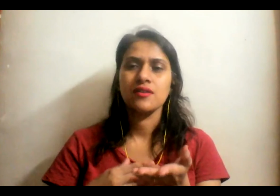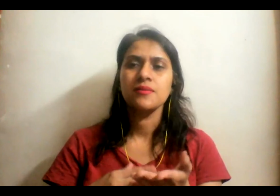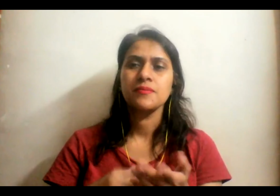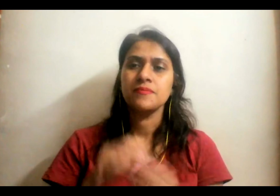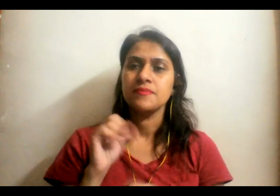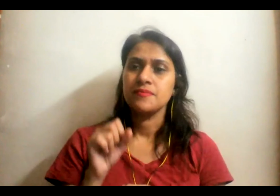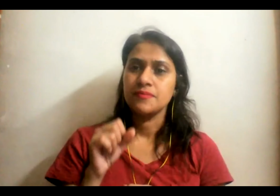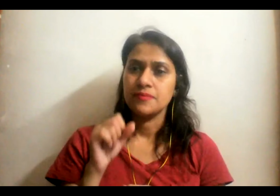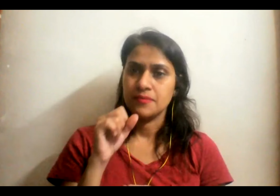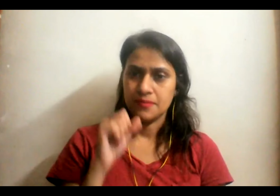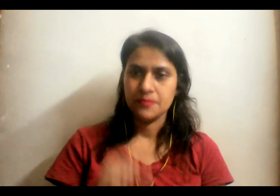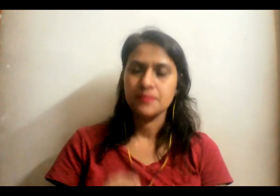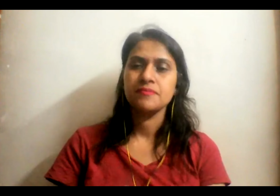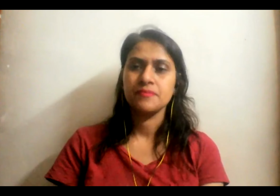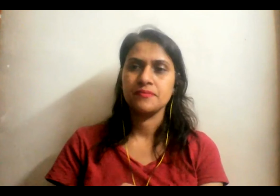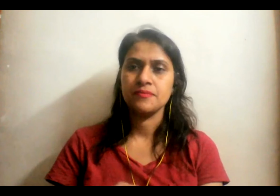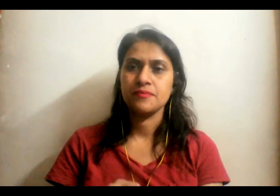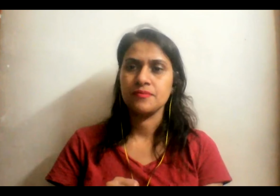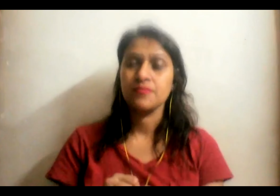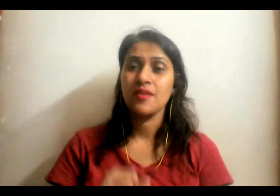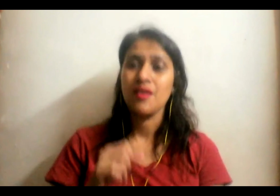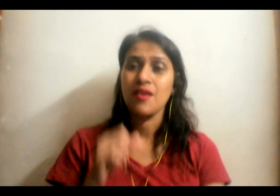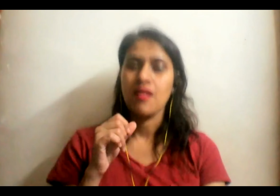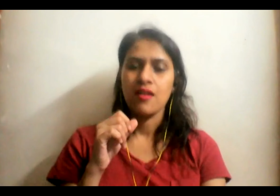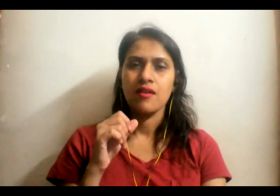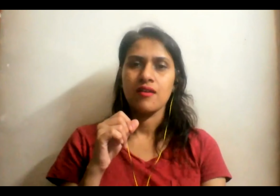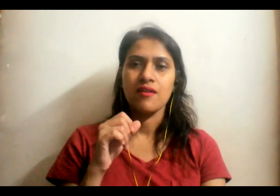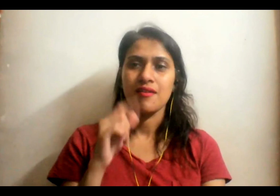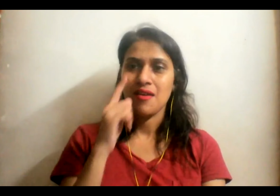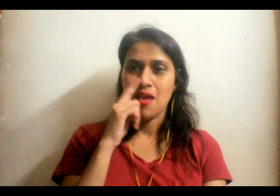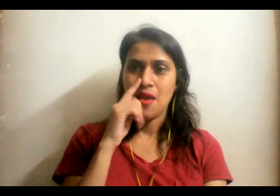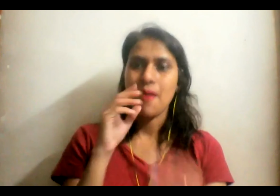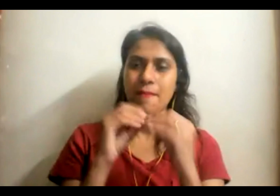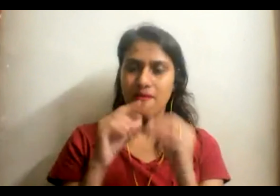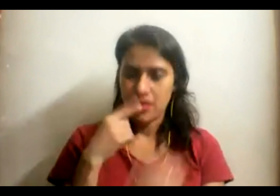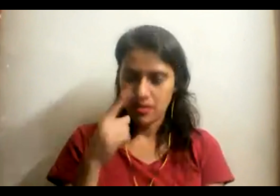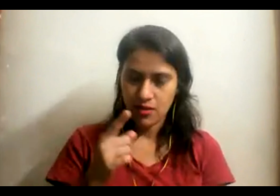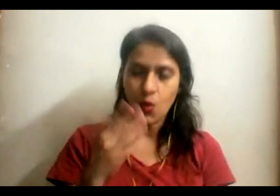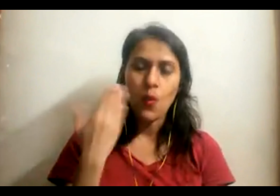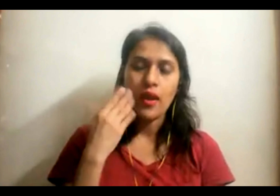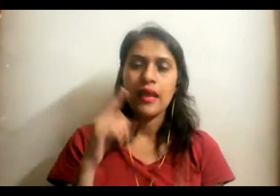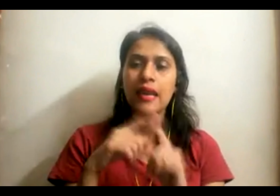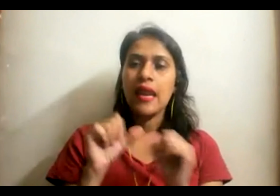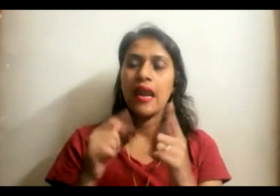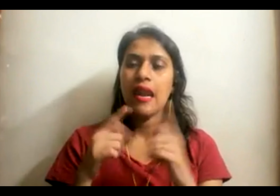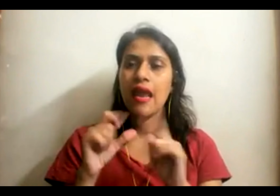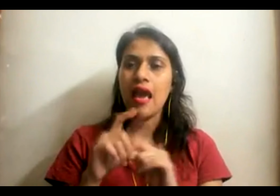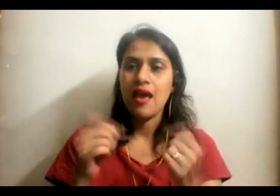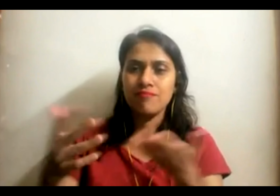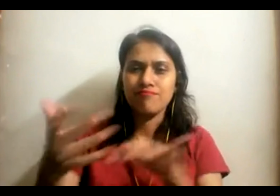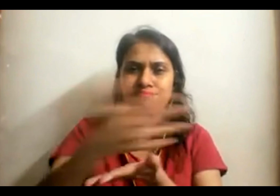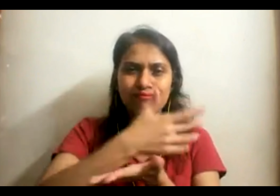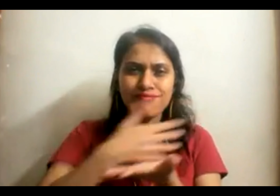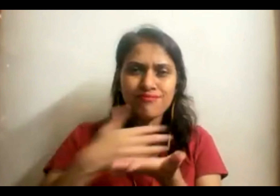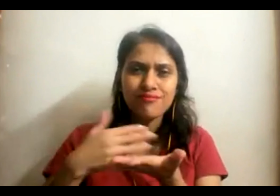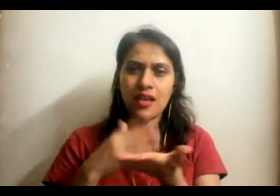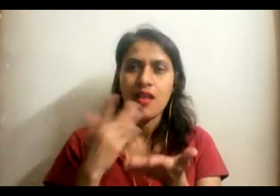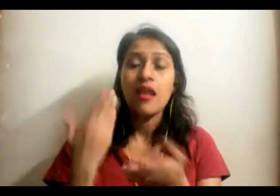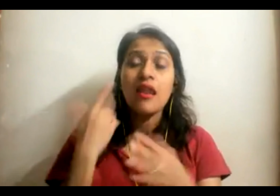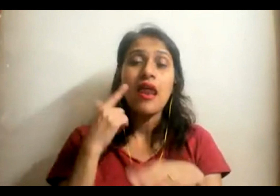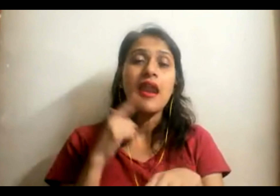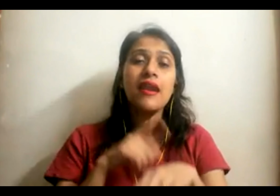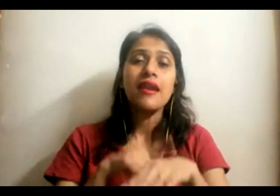idea which came to our mind. If you do this one, where you collect data from, various websites, then that would be a time series